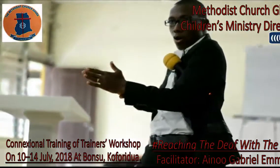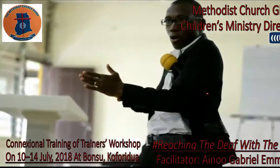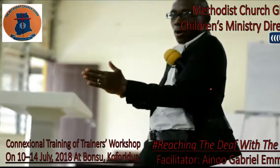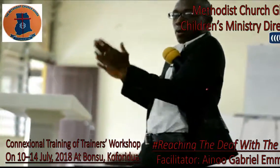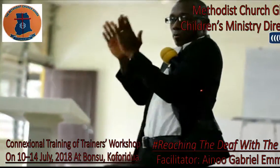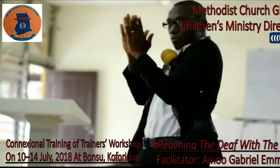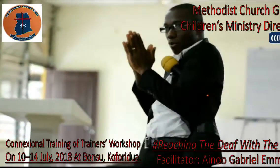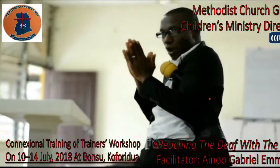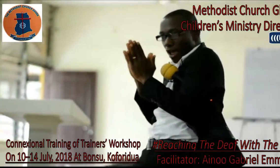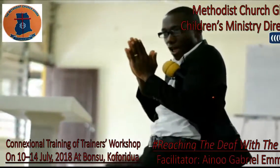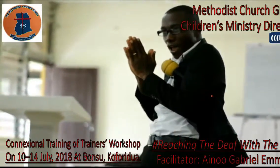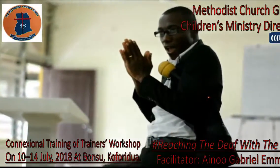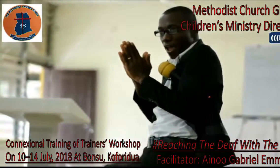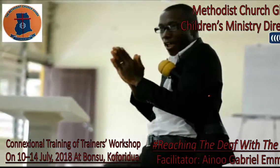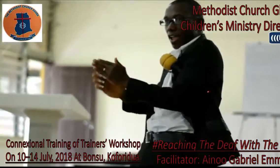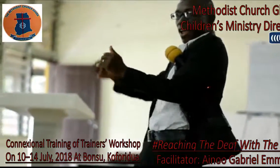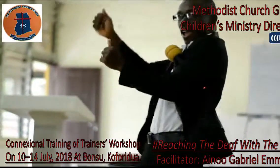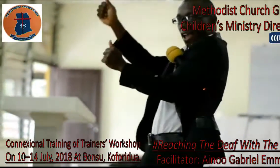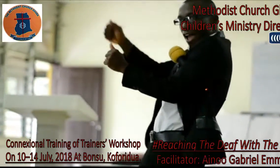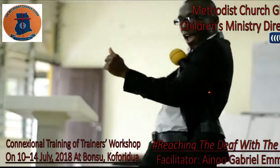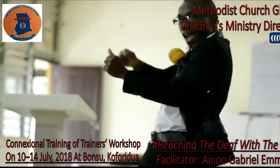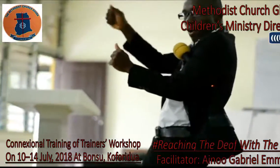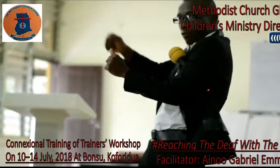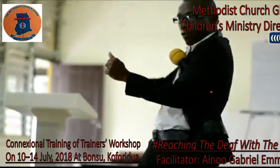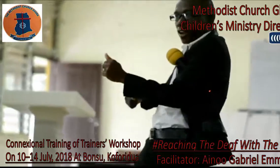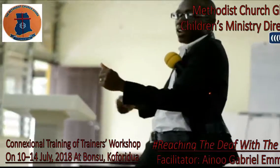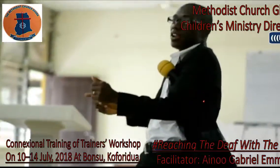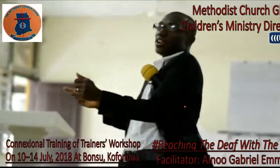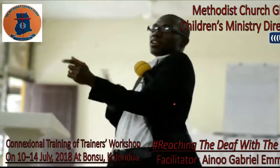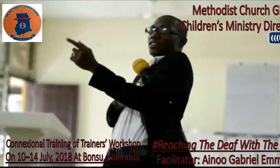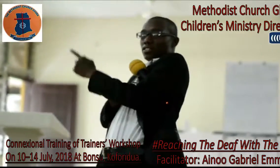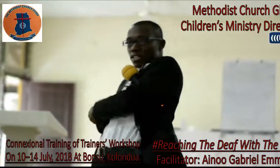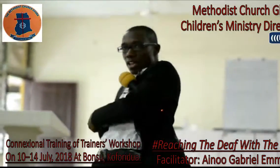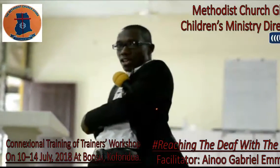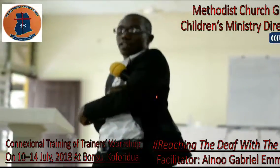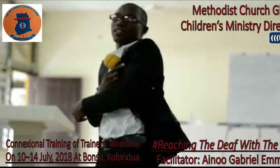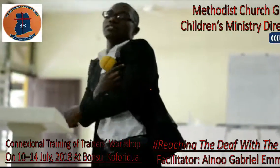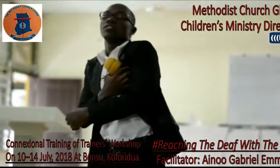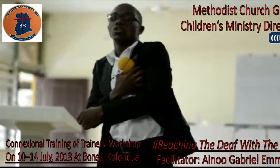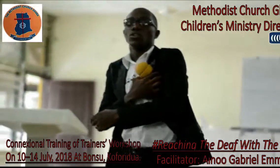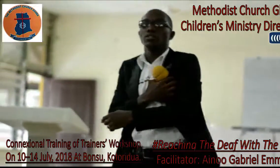Read your Bible, pray every day. Good.